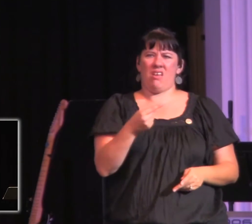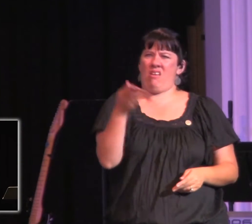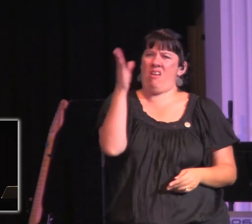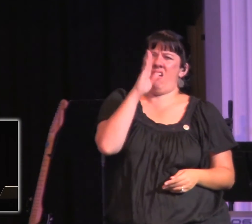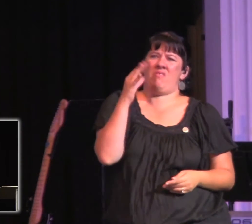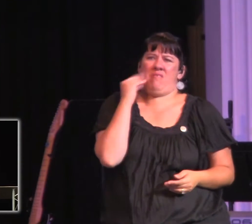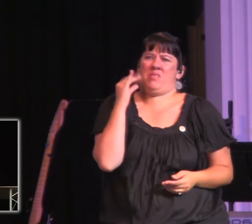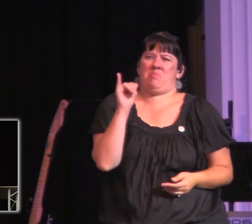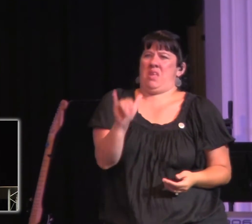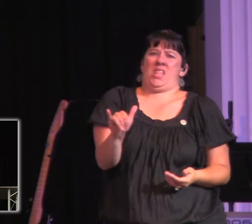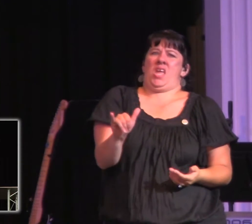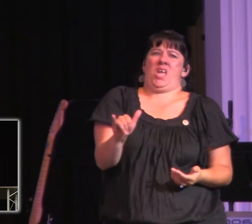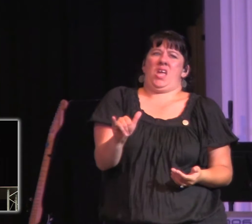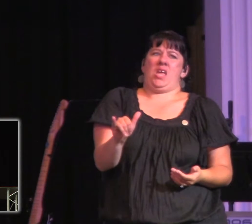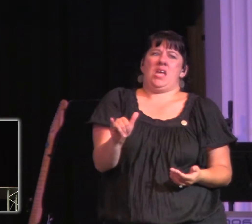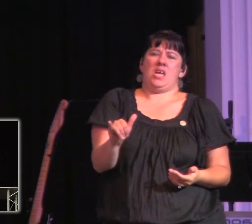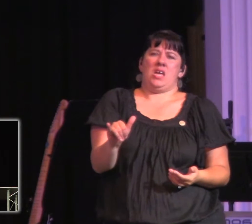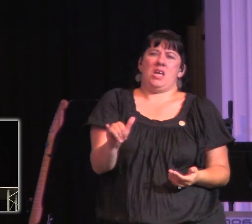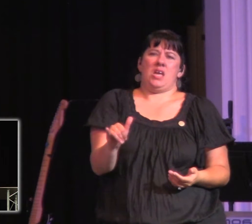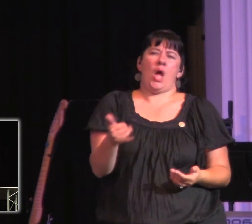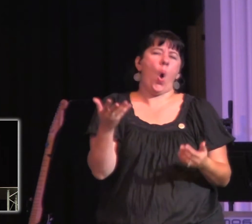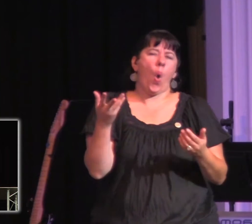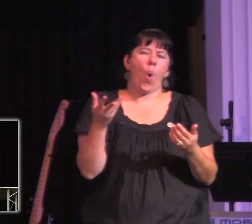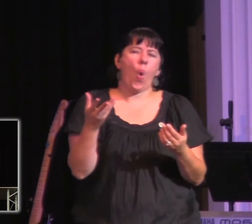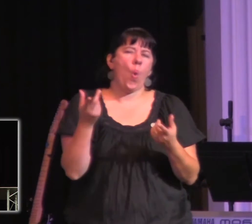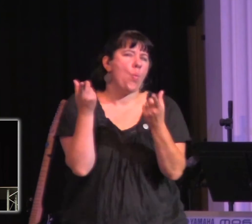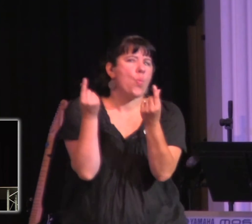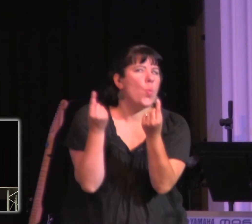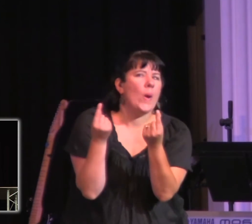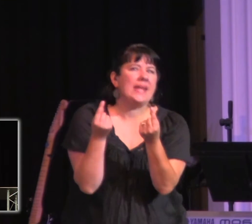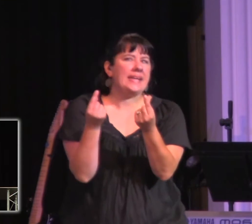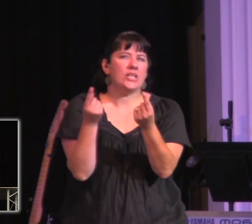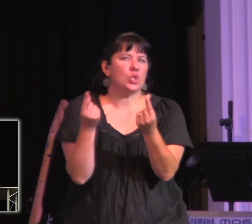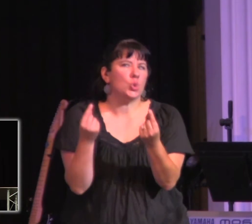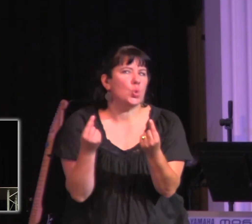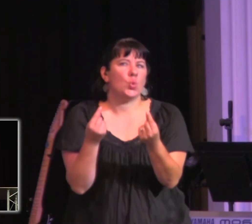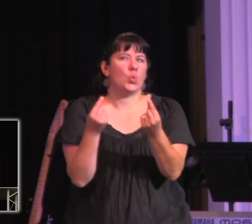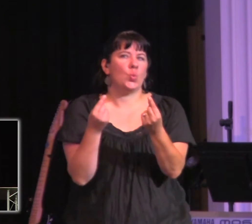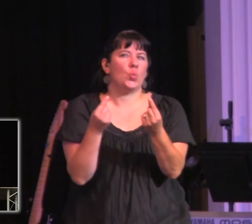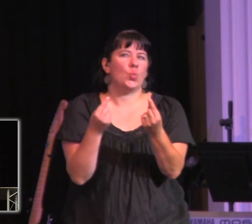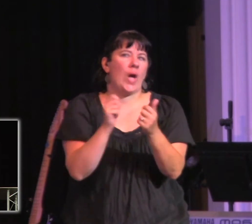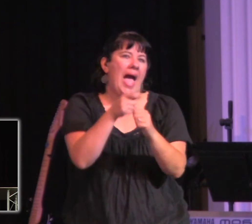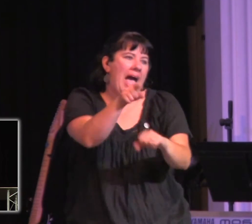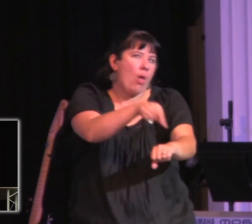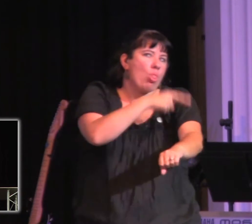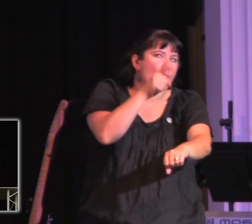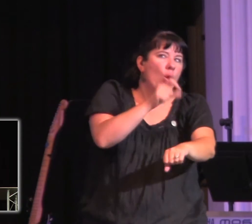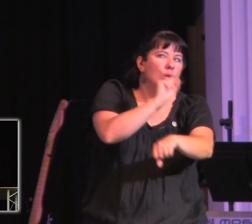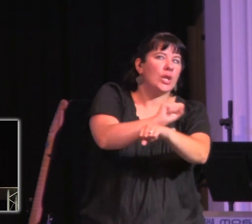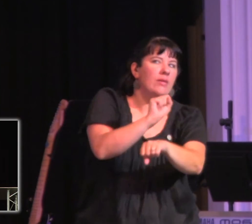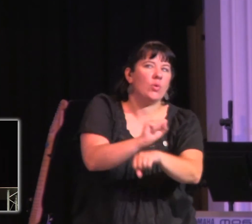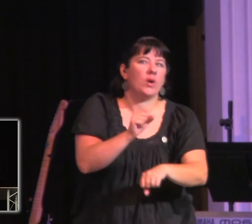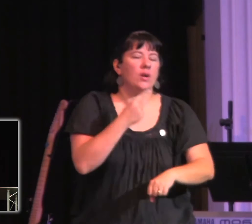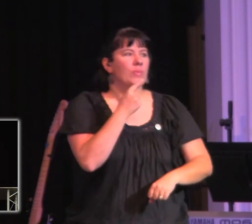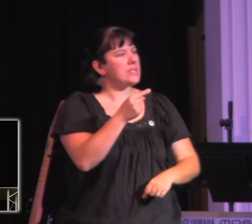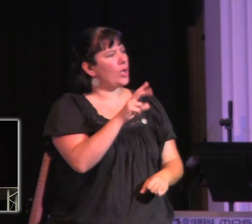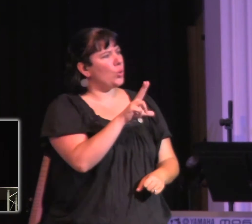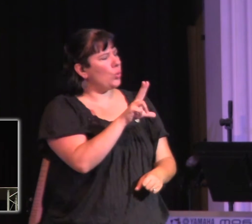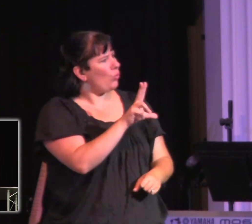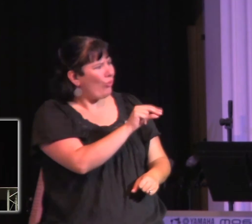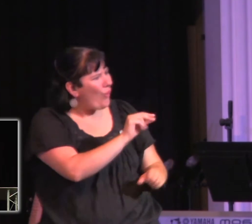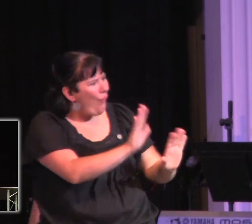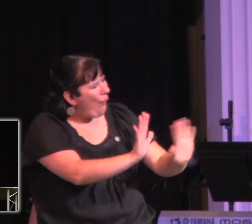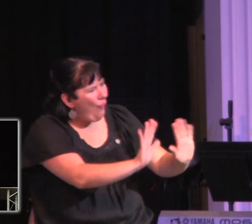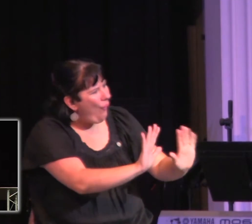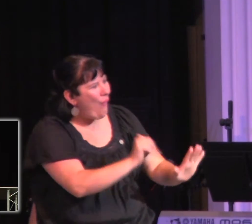do to earn it? And how long do I have to work for it? And we say, no, you don't have to work for it. It's just given